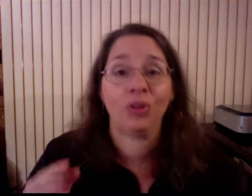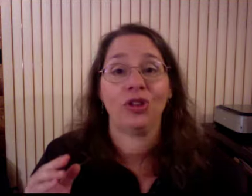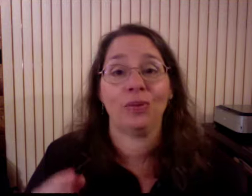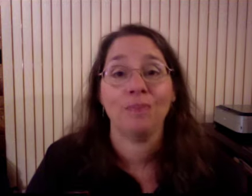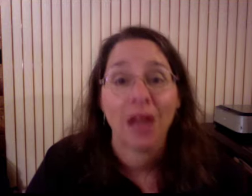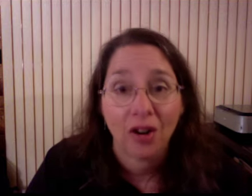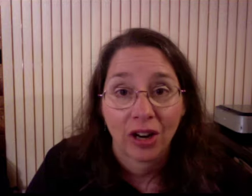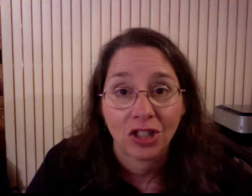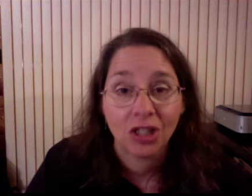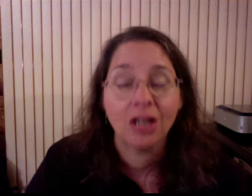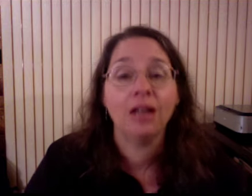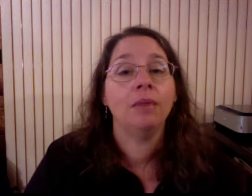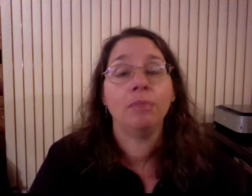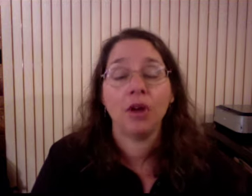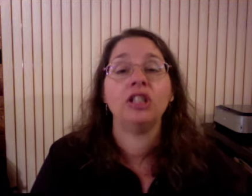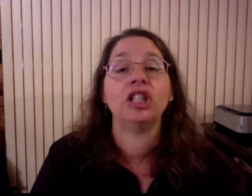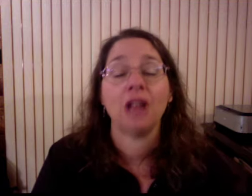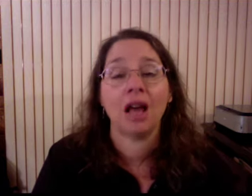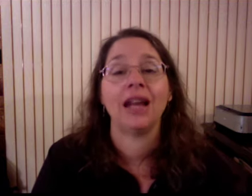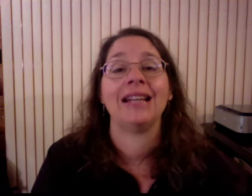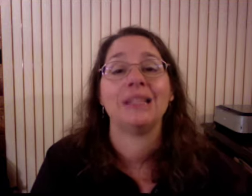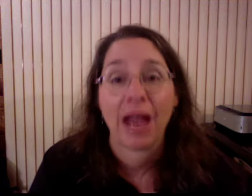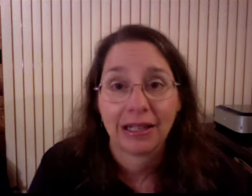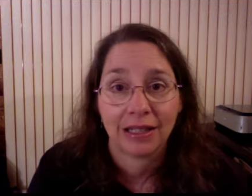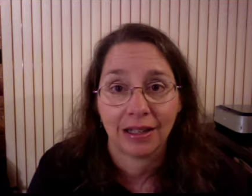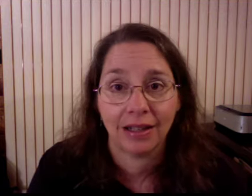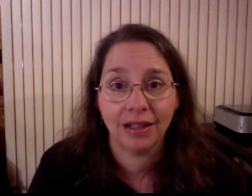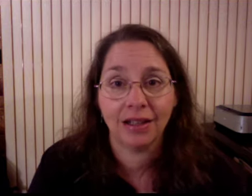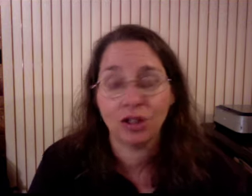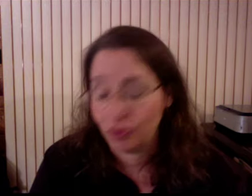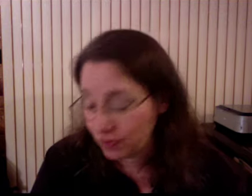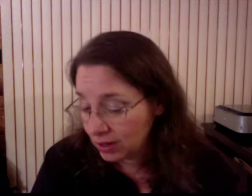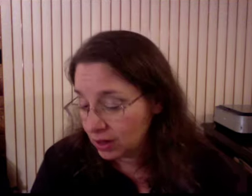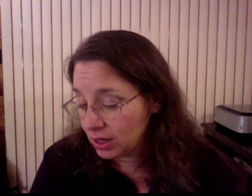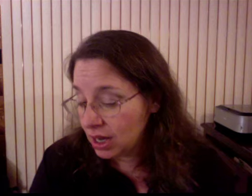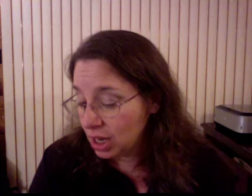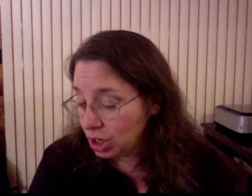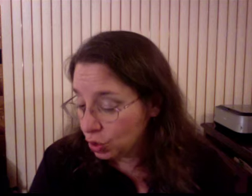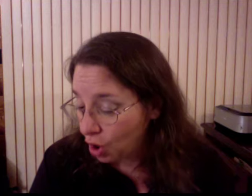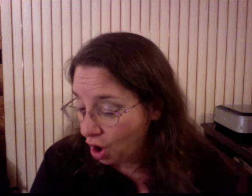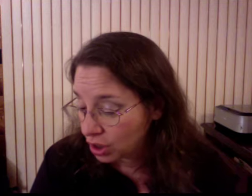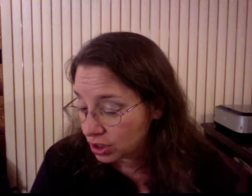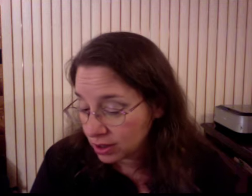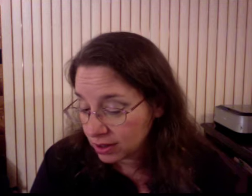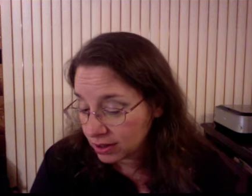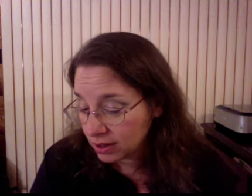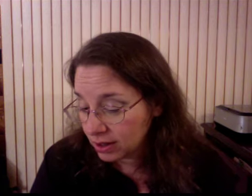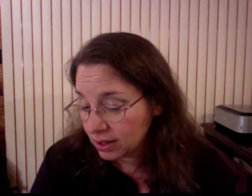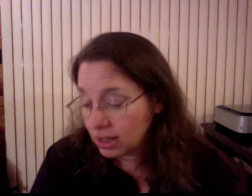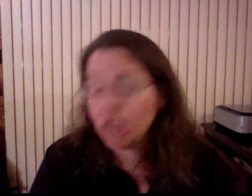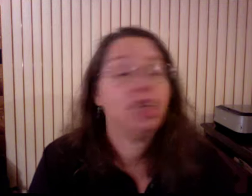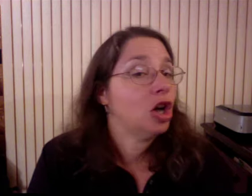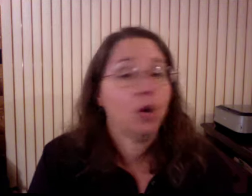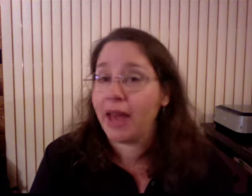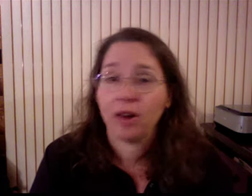your marriage. Marriage is not expected to fill your heart. No man or